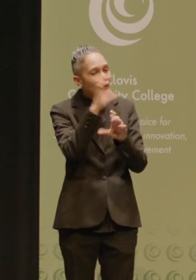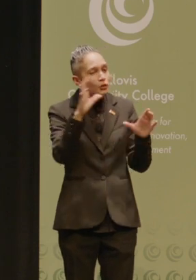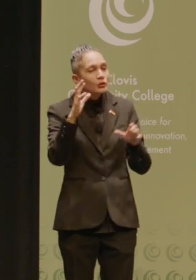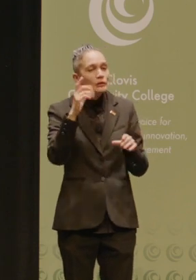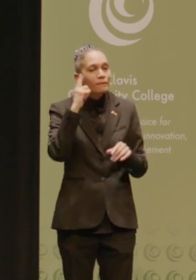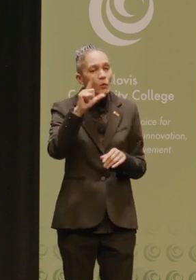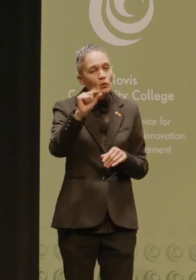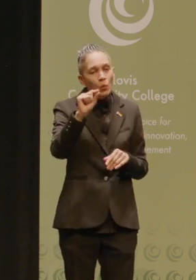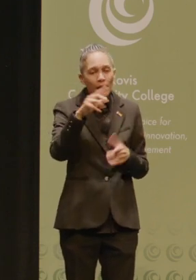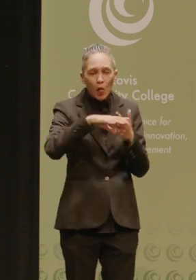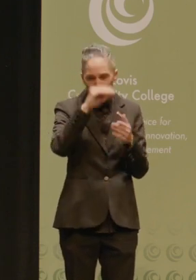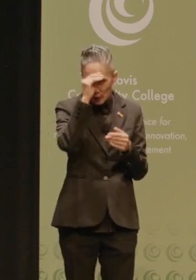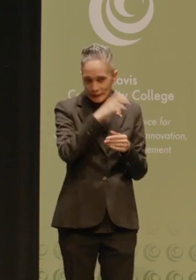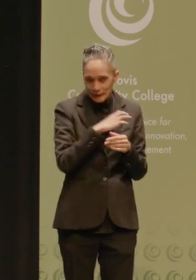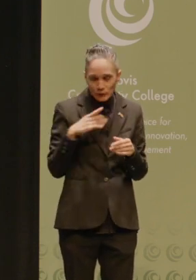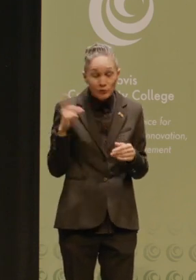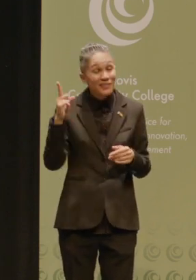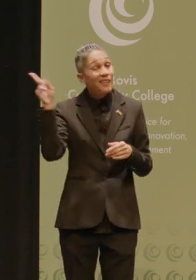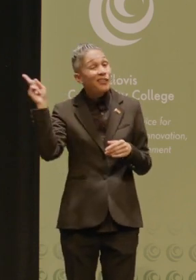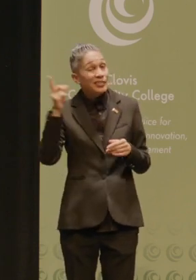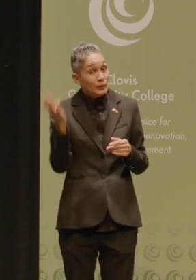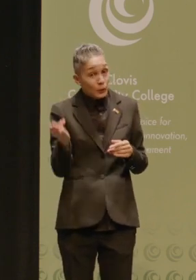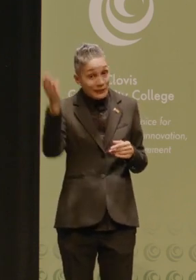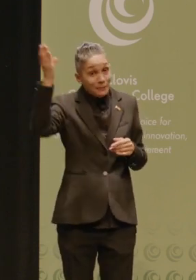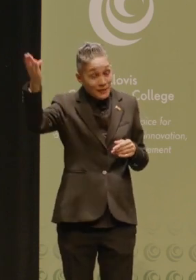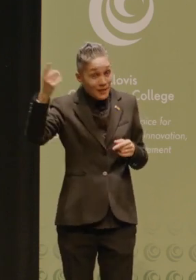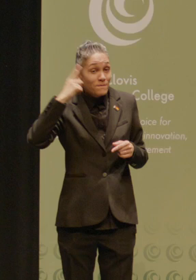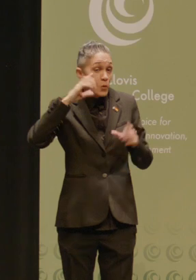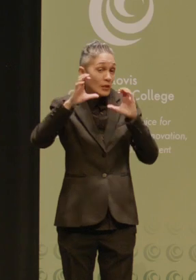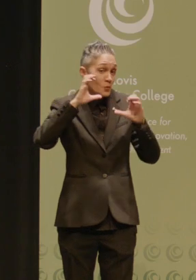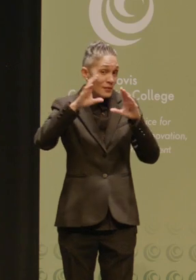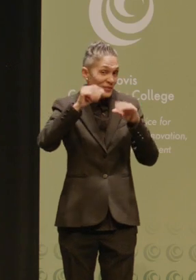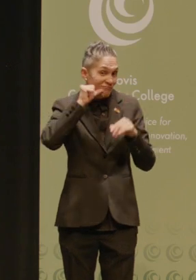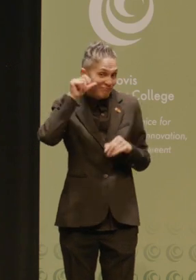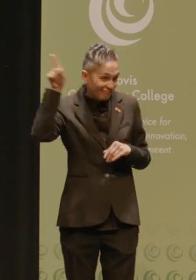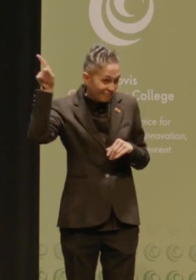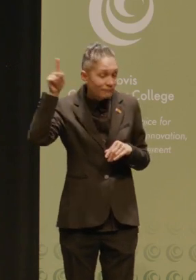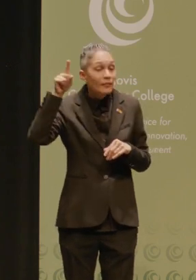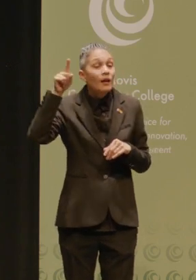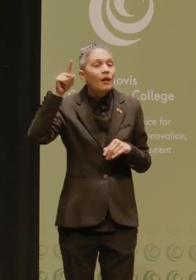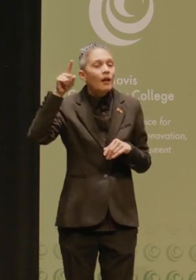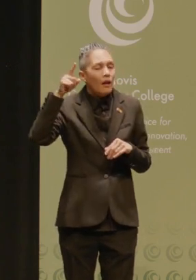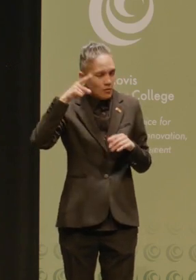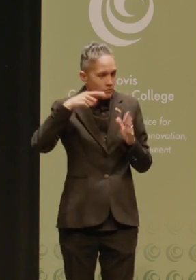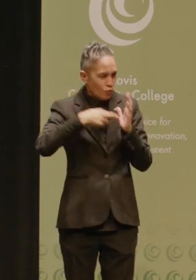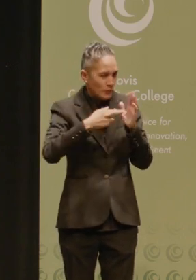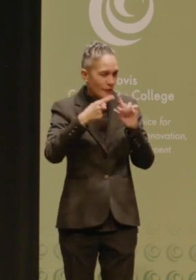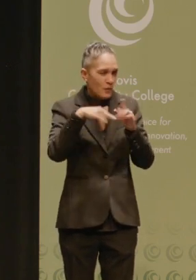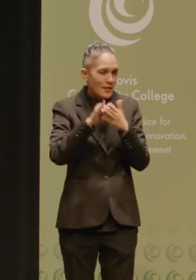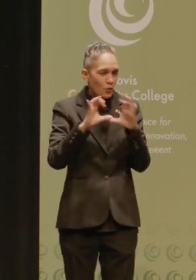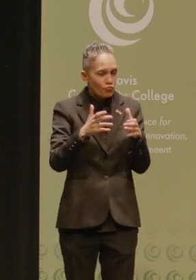Vision 2030 Commission. This draft was submitted to the Communication Council yesterday, and representatives of that group,